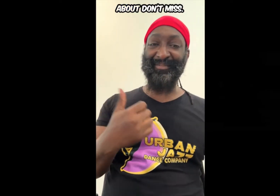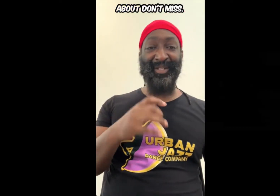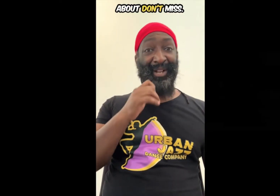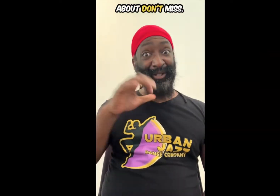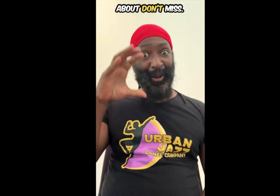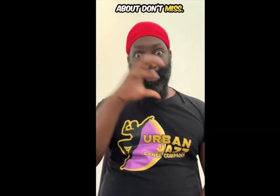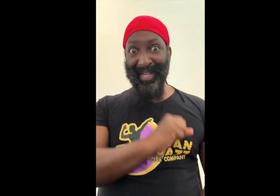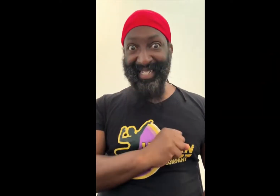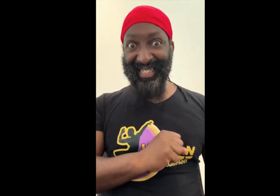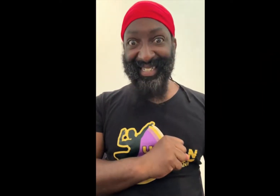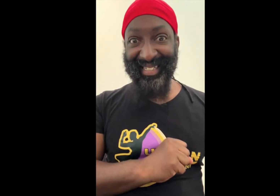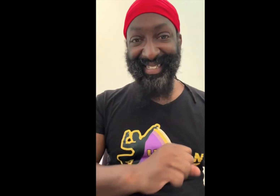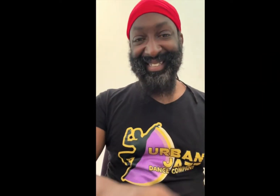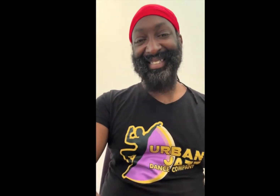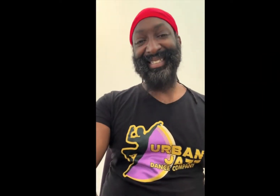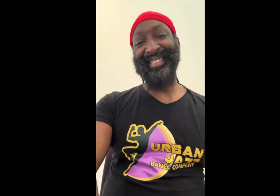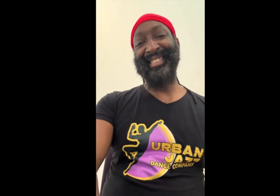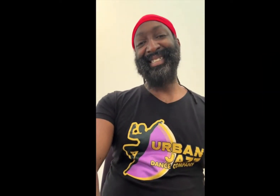out. Don't miss.